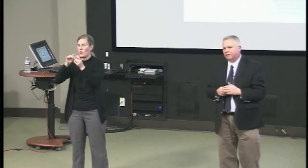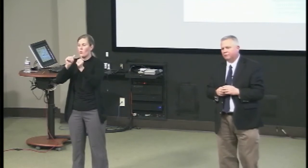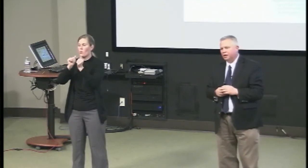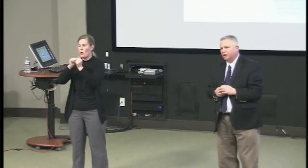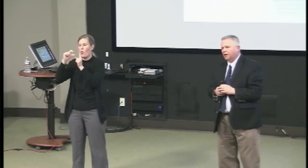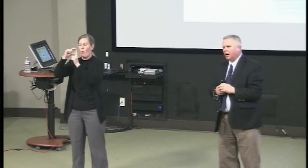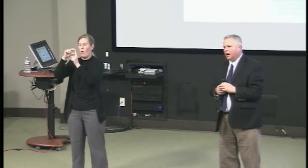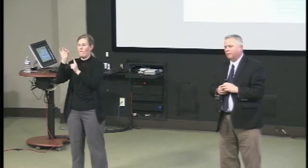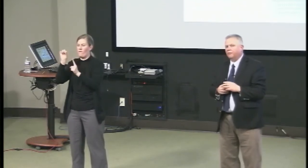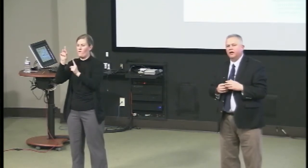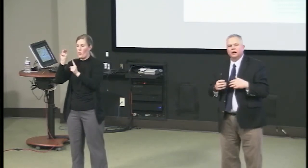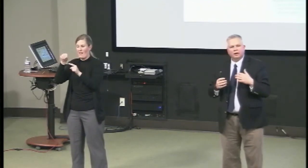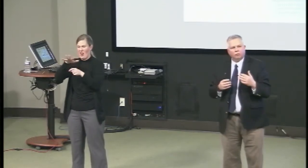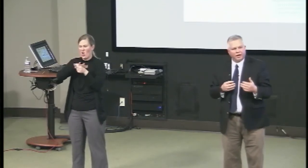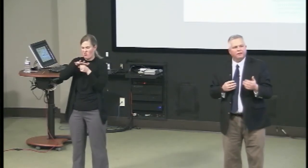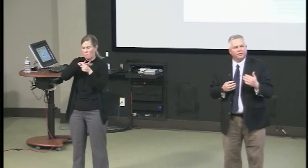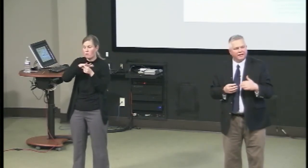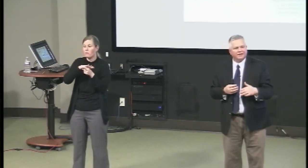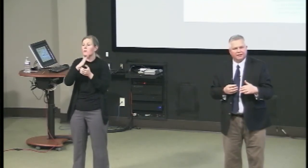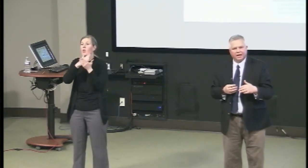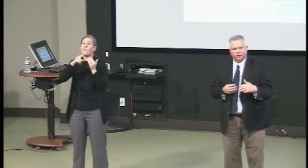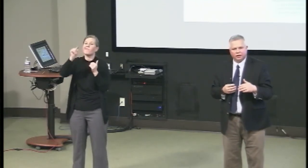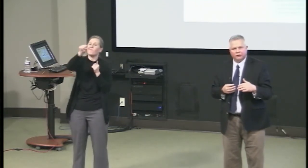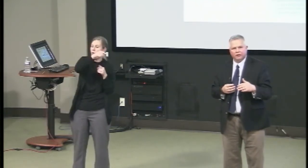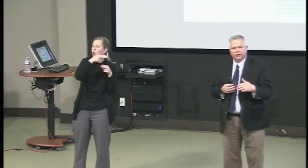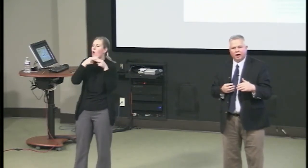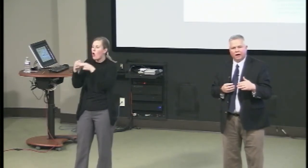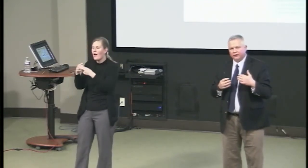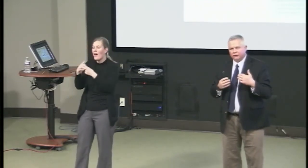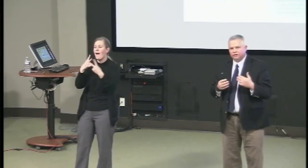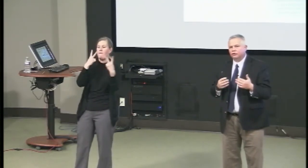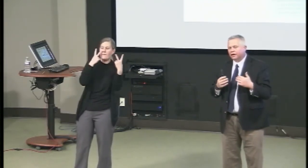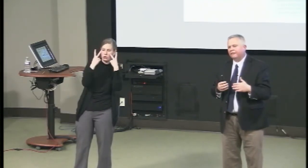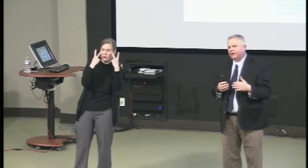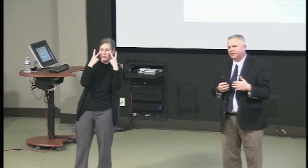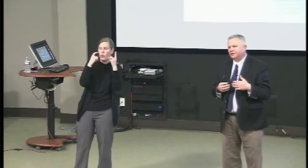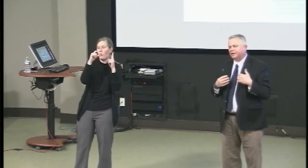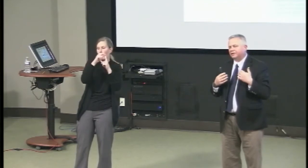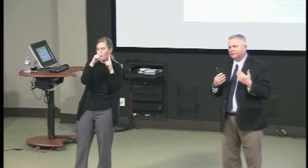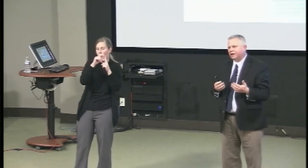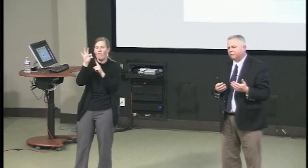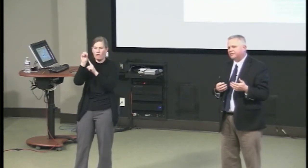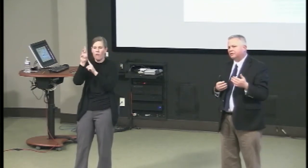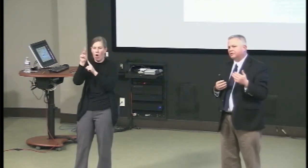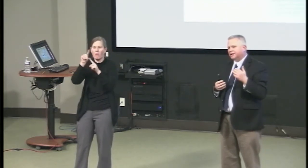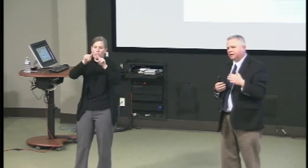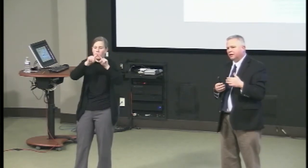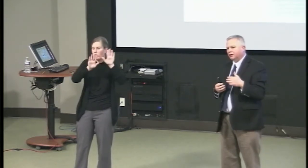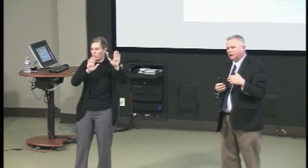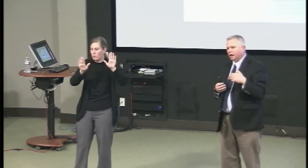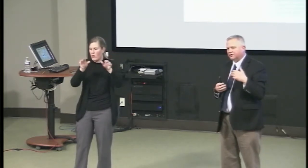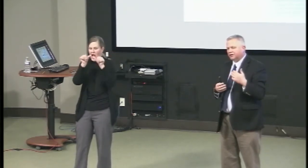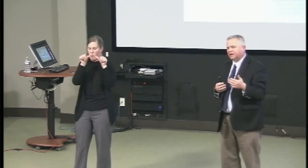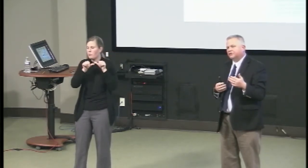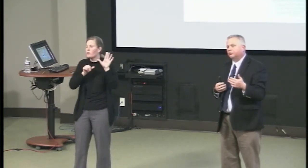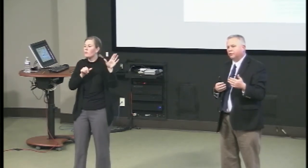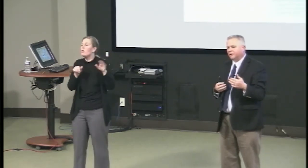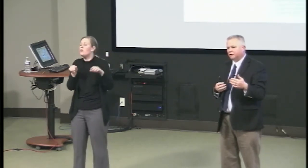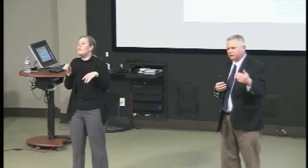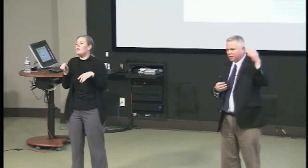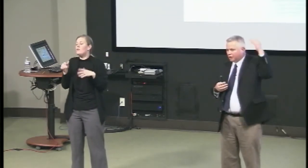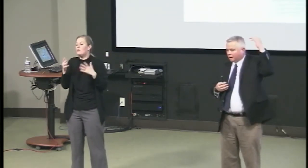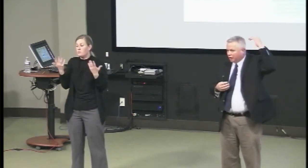by some. Whatever the designation, there's good evidence that developmentally